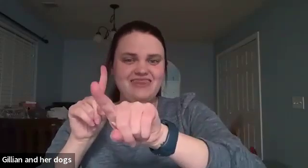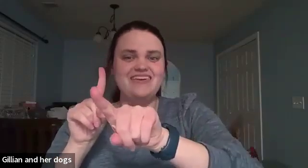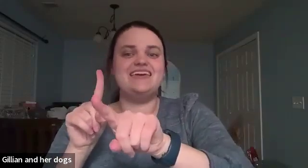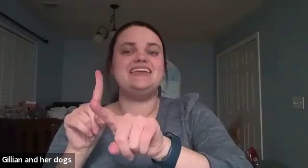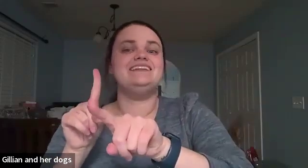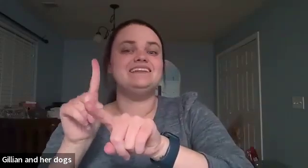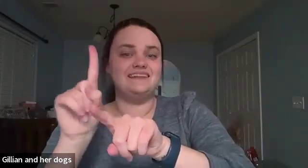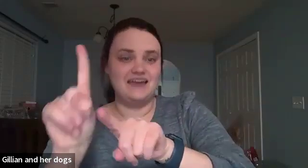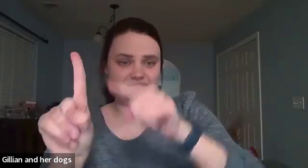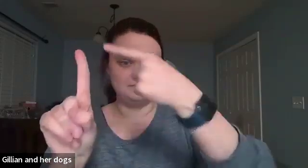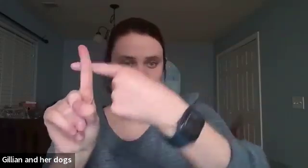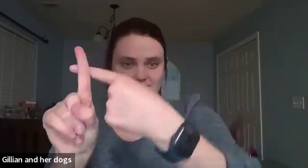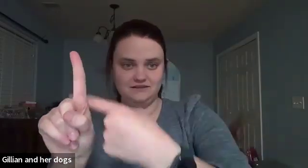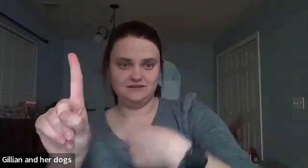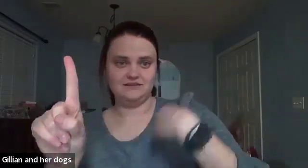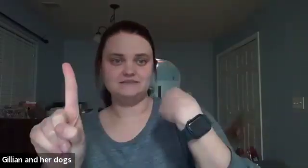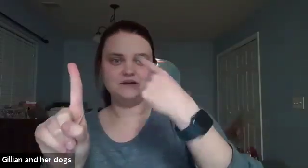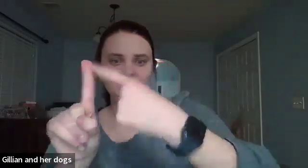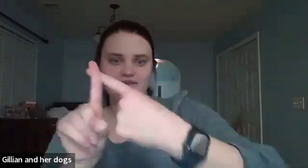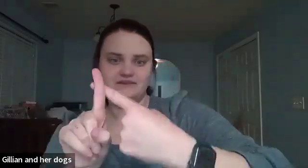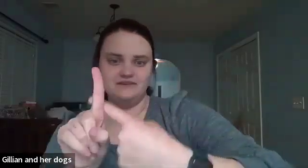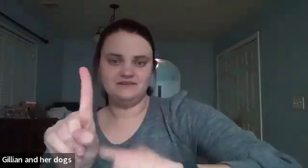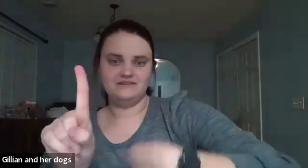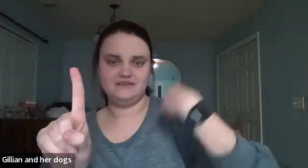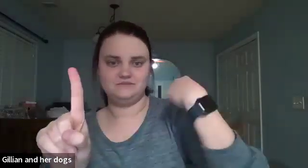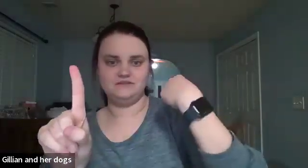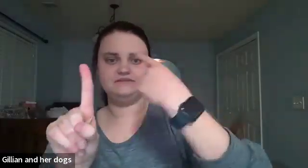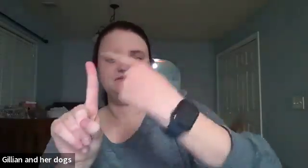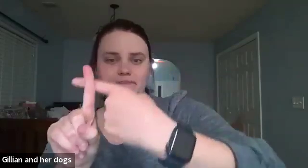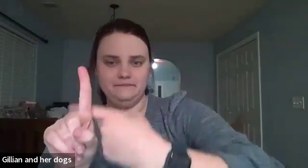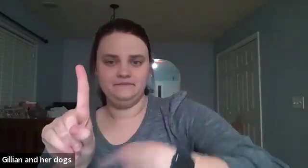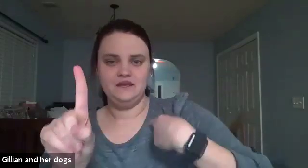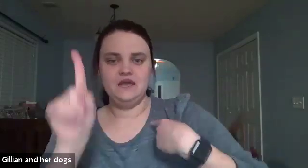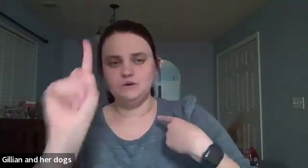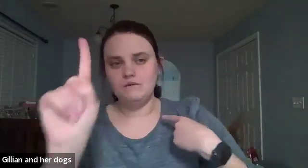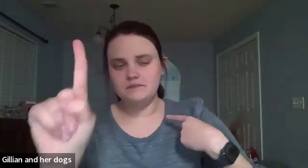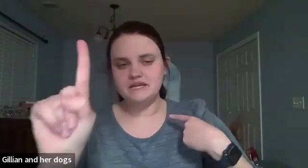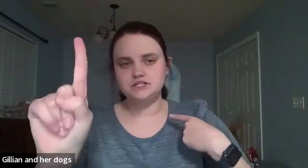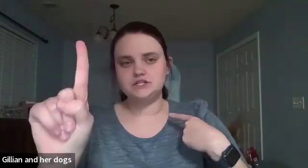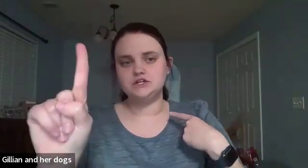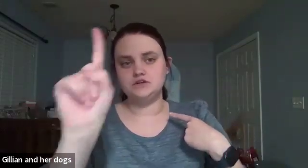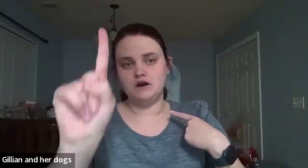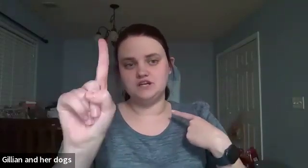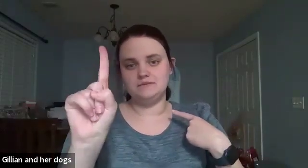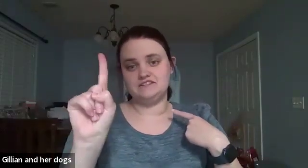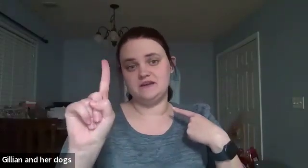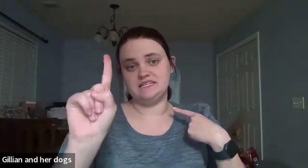And then last month. Last month. Last month. And you want to make sure your non-dominant is